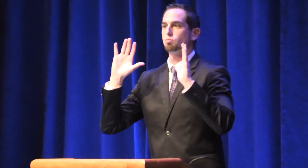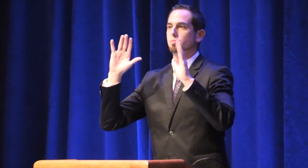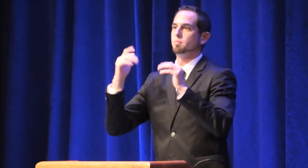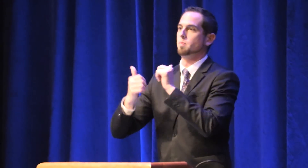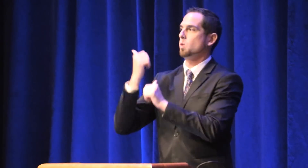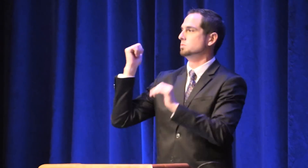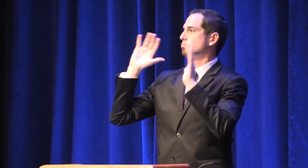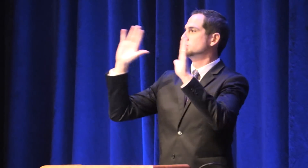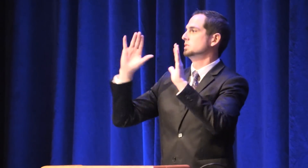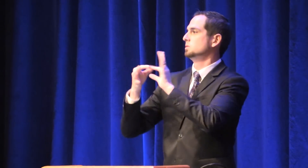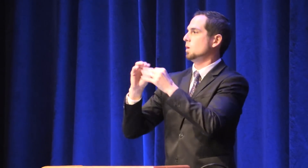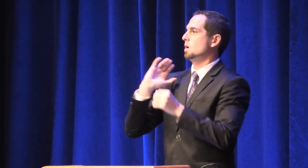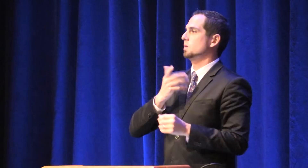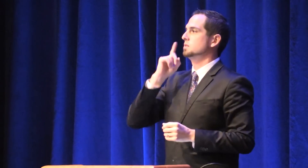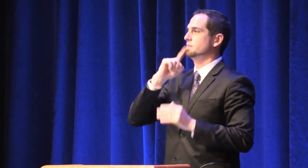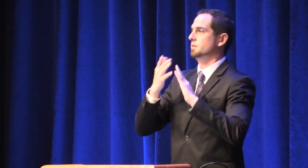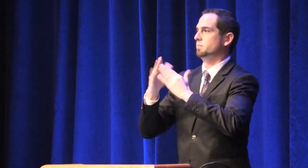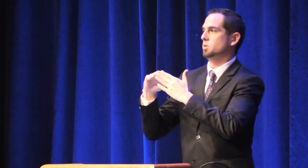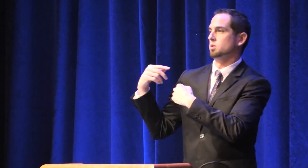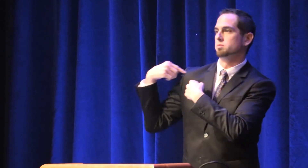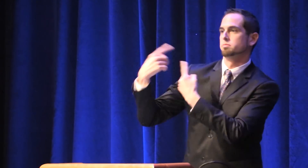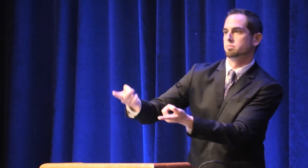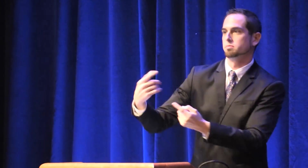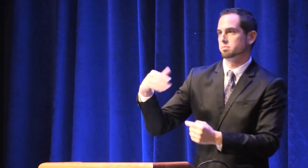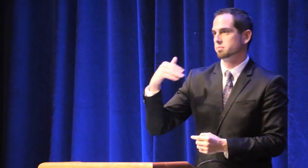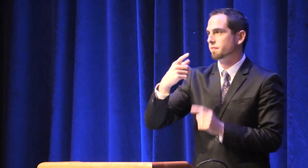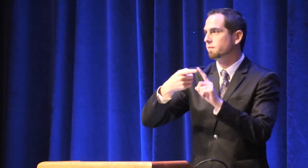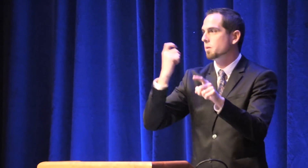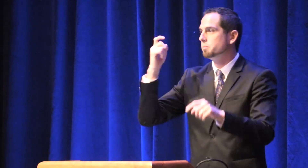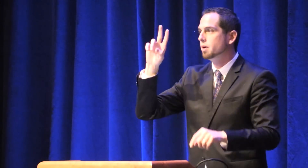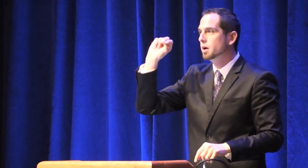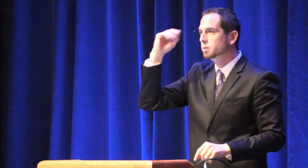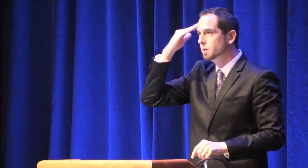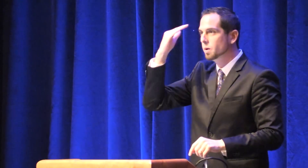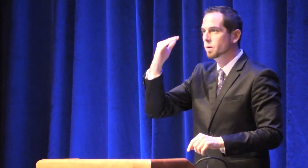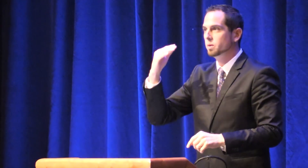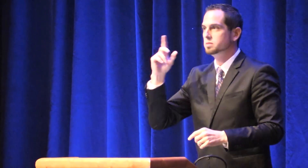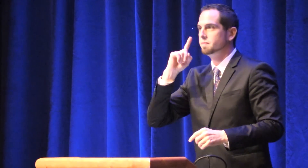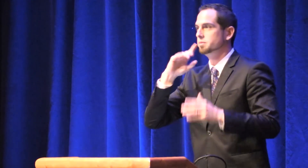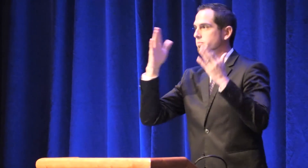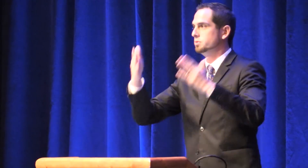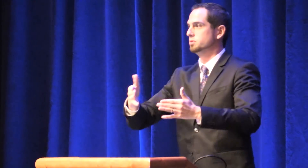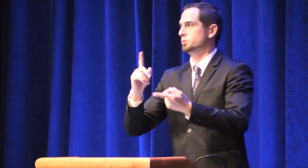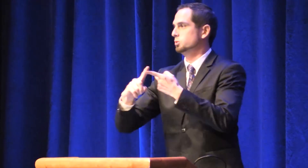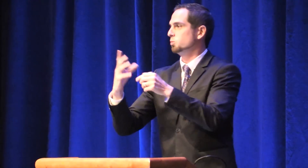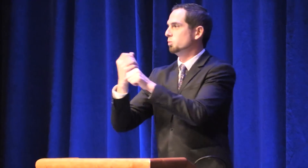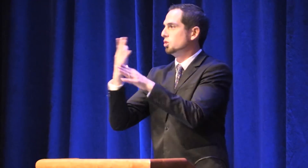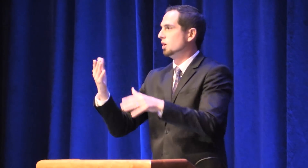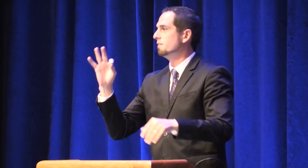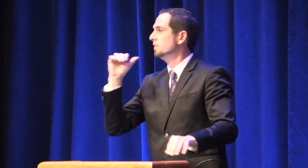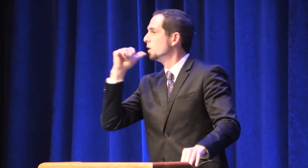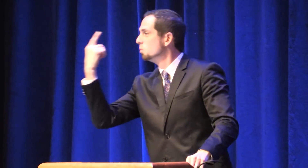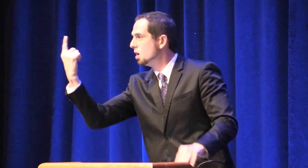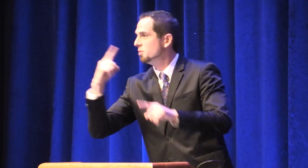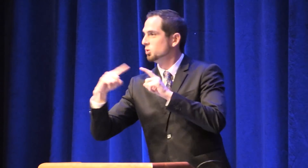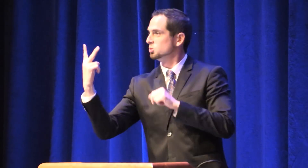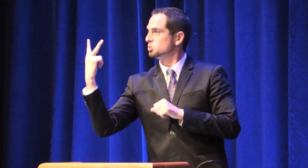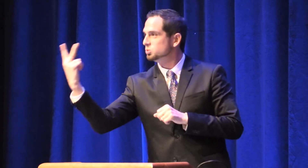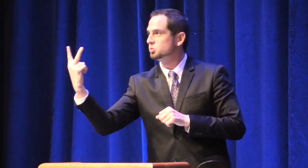So, as we know, Niall DeMarco is one of the greatest media stories in recent years. He was the winner